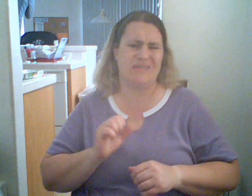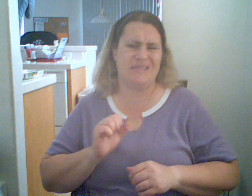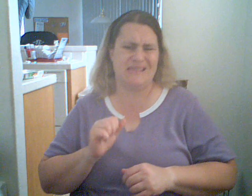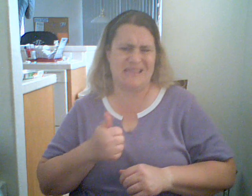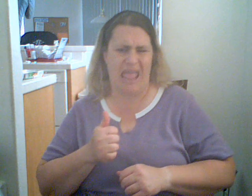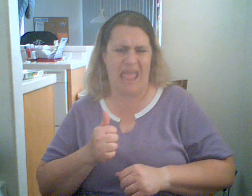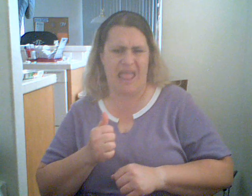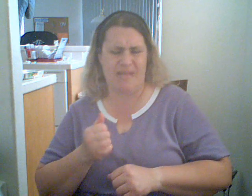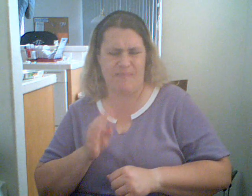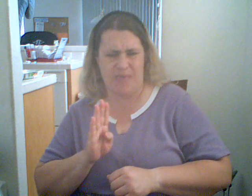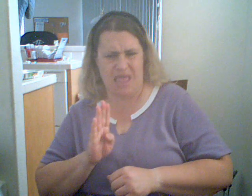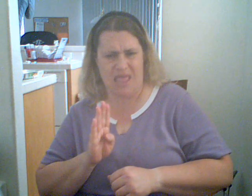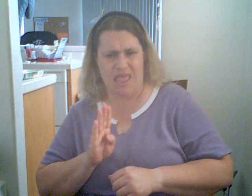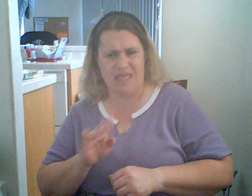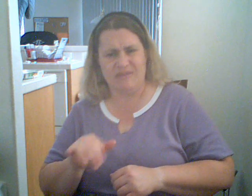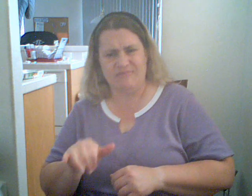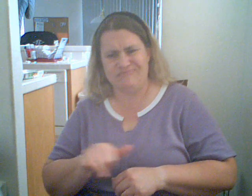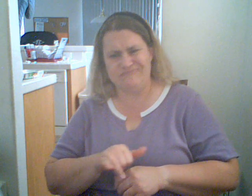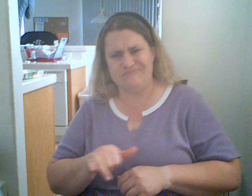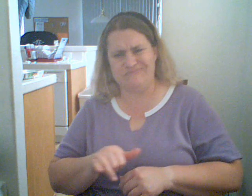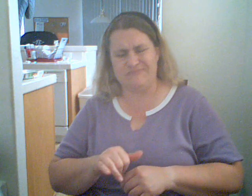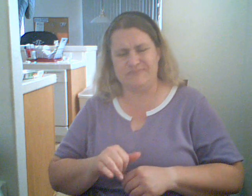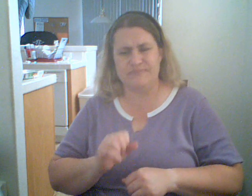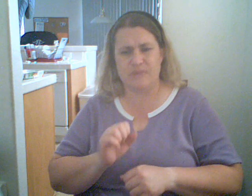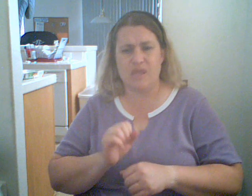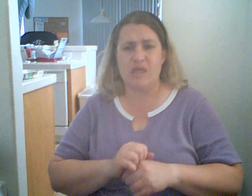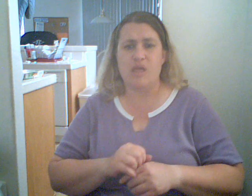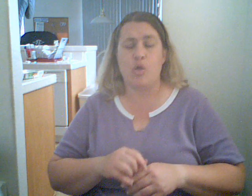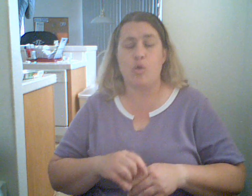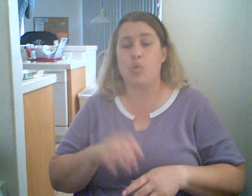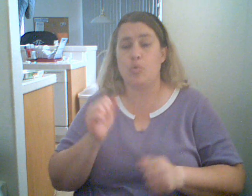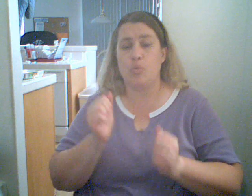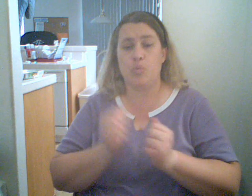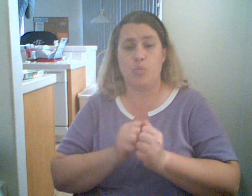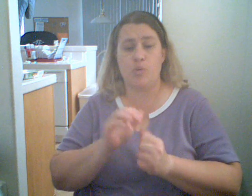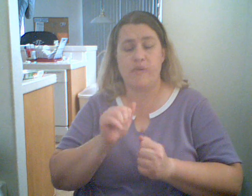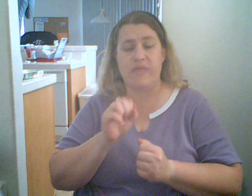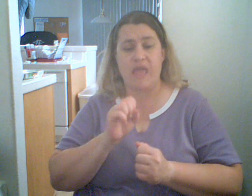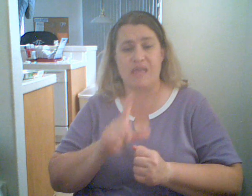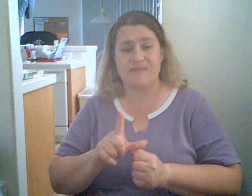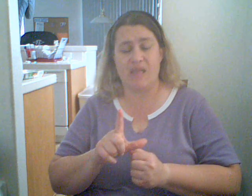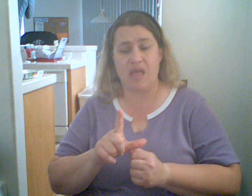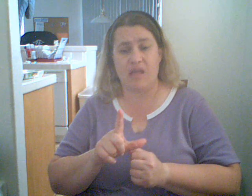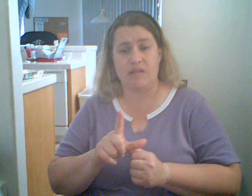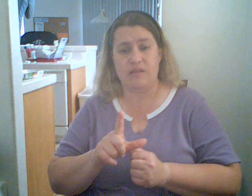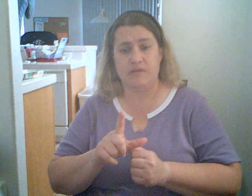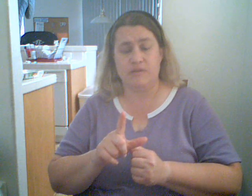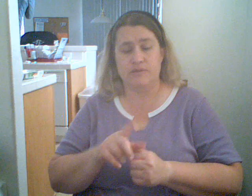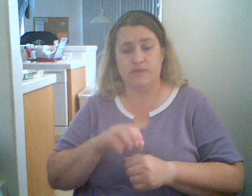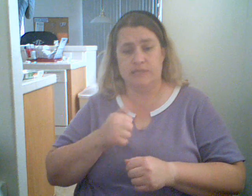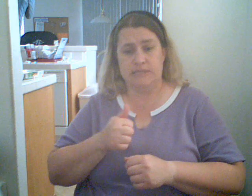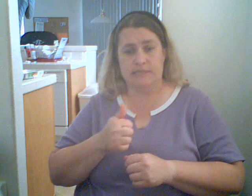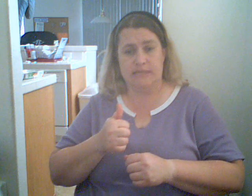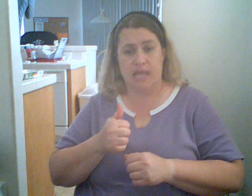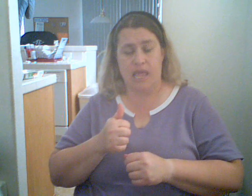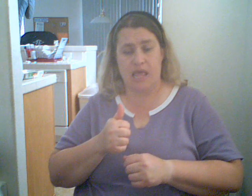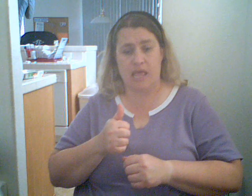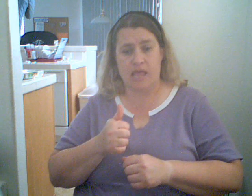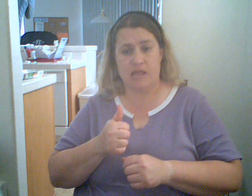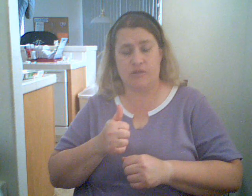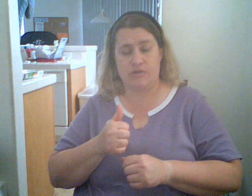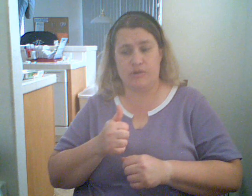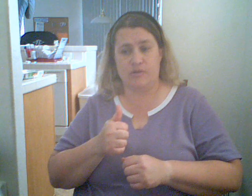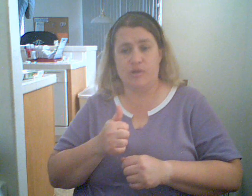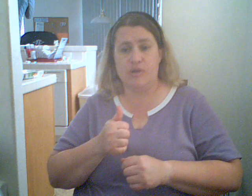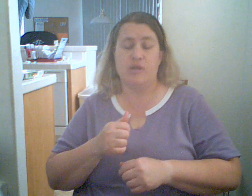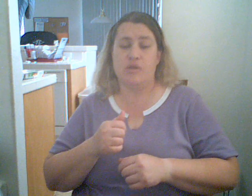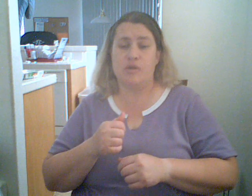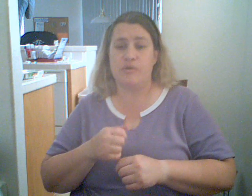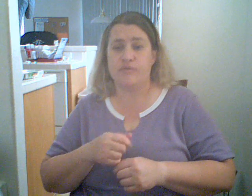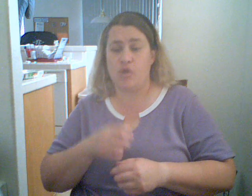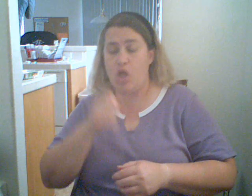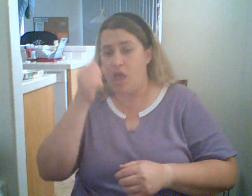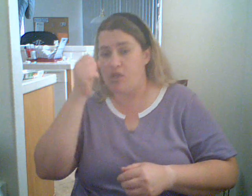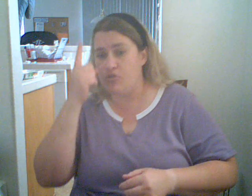So related to ASL, Section 9 was related to your production and understanding of